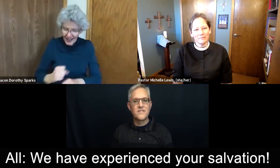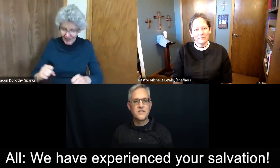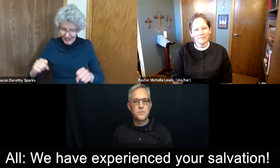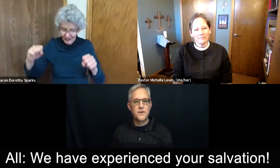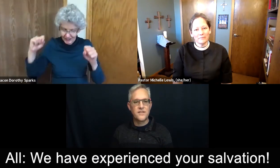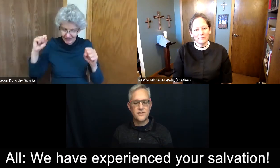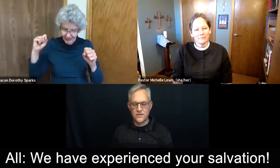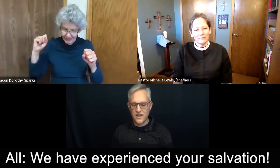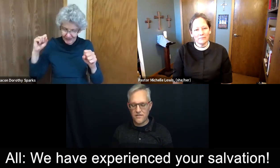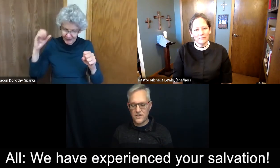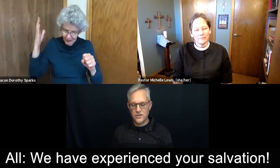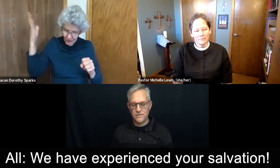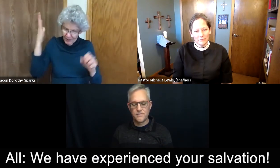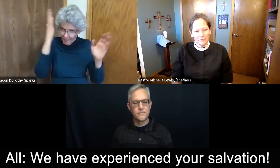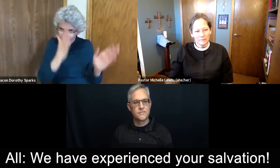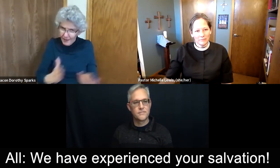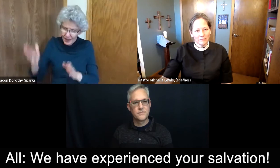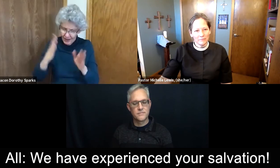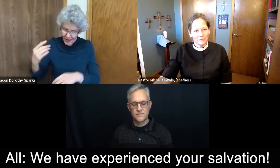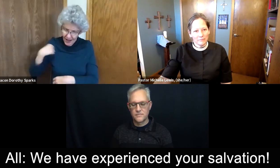We have experienced your salvation.